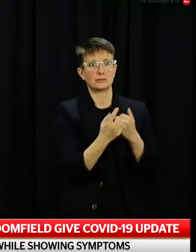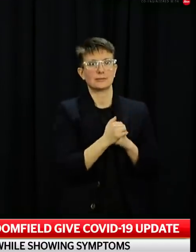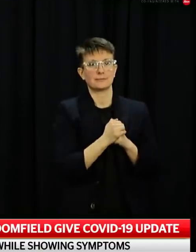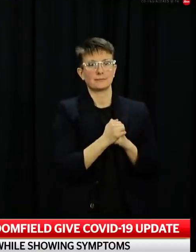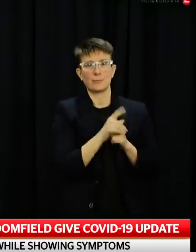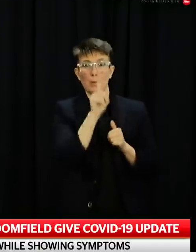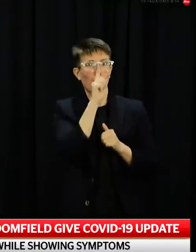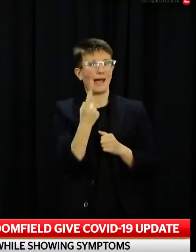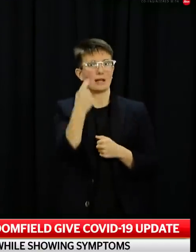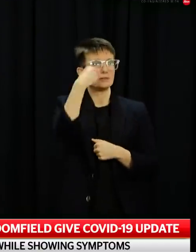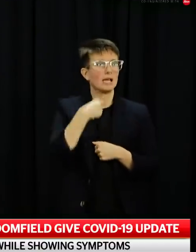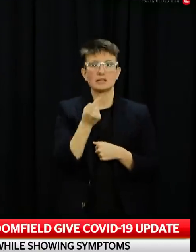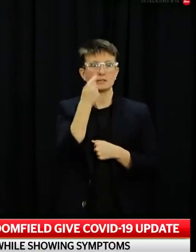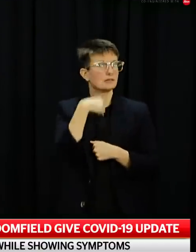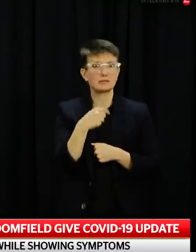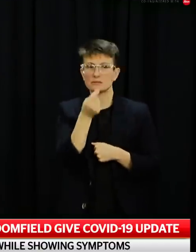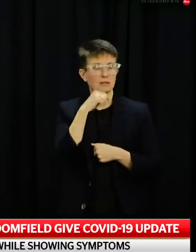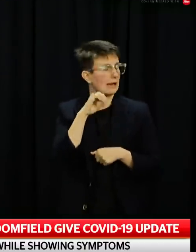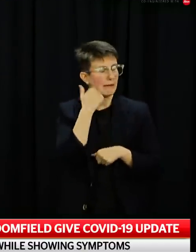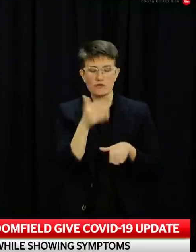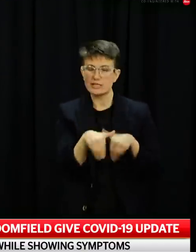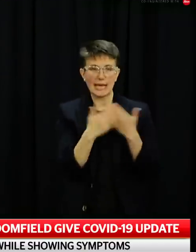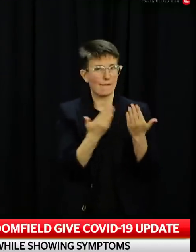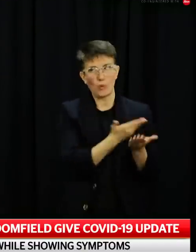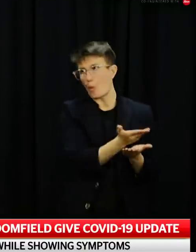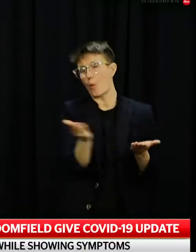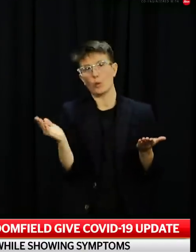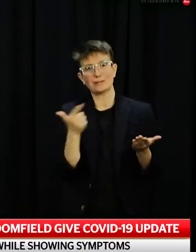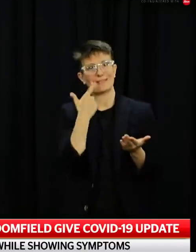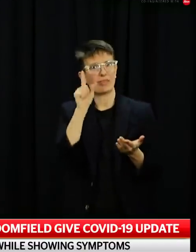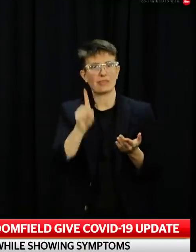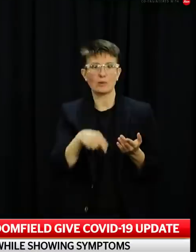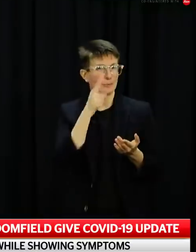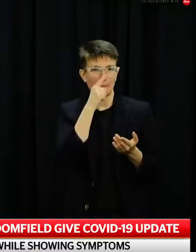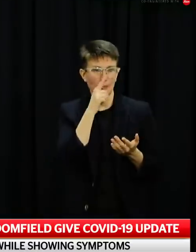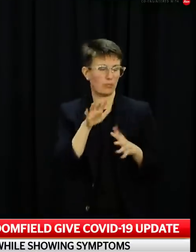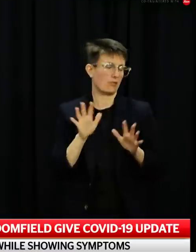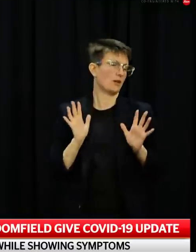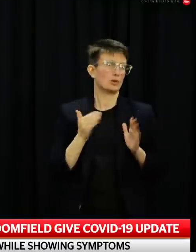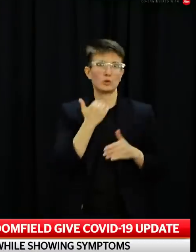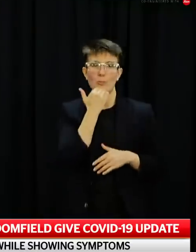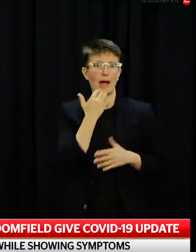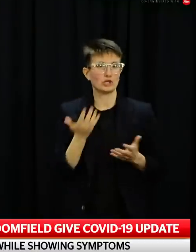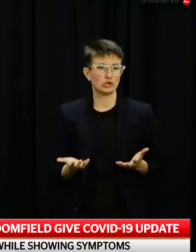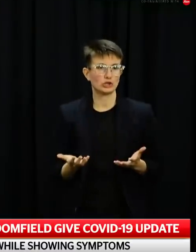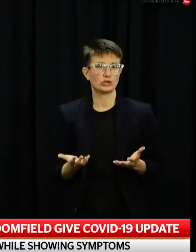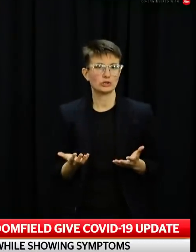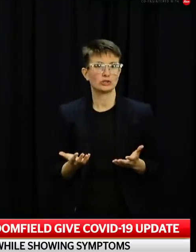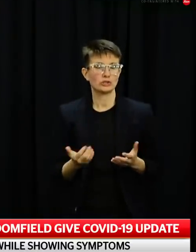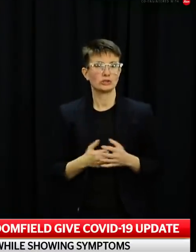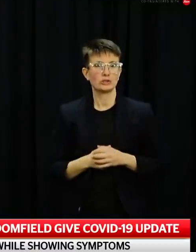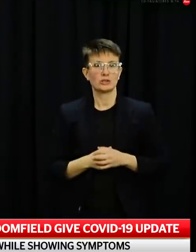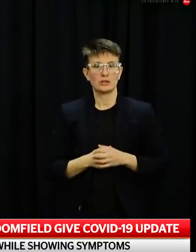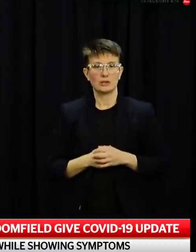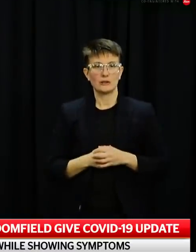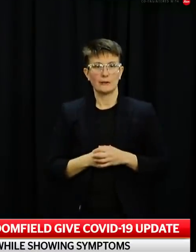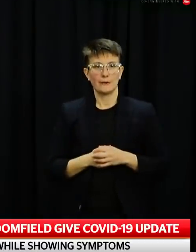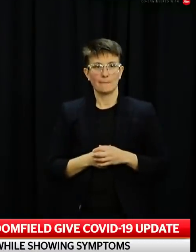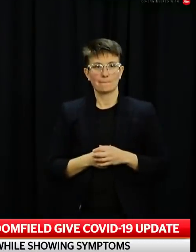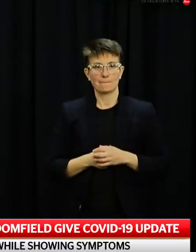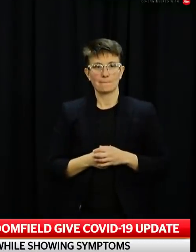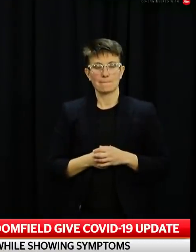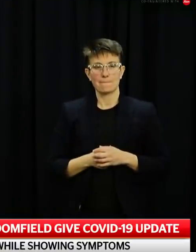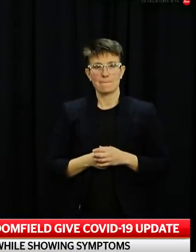every day or on a regular basis is just not something that we can ask of 7,000 people every single day. And there were